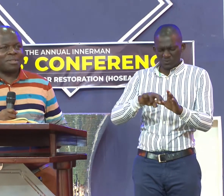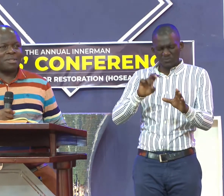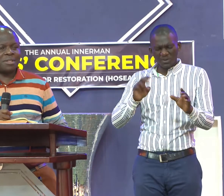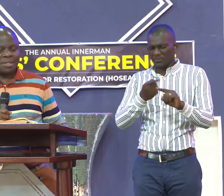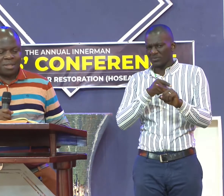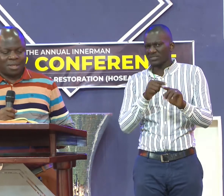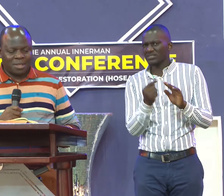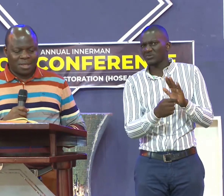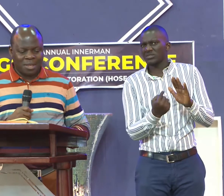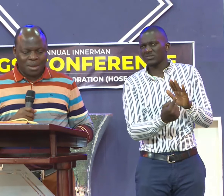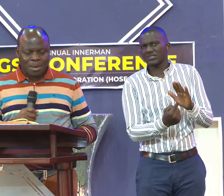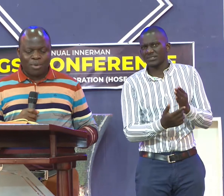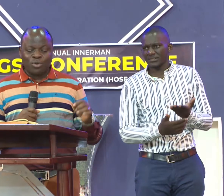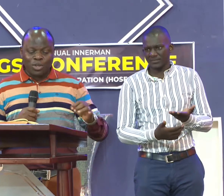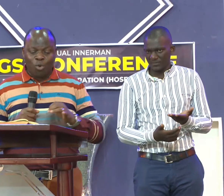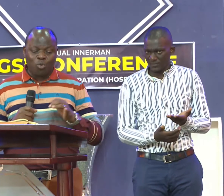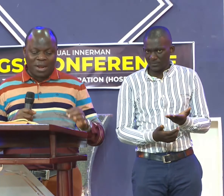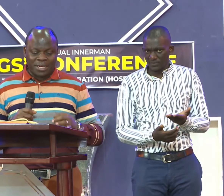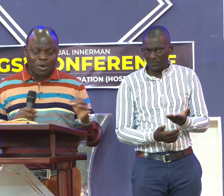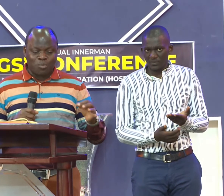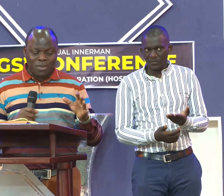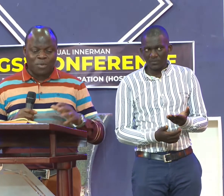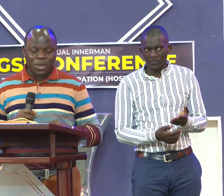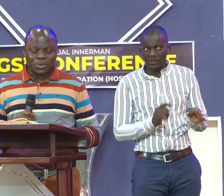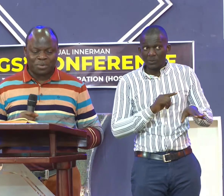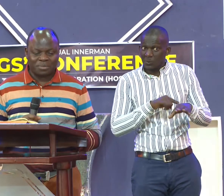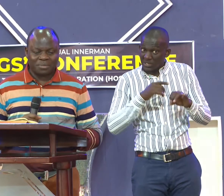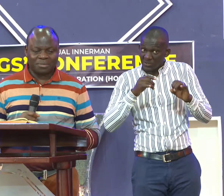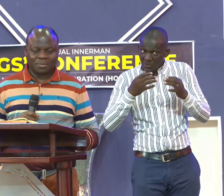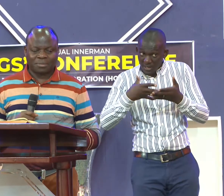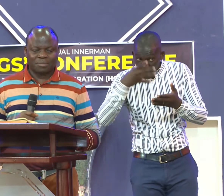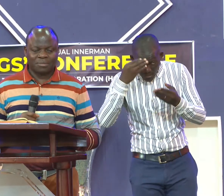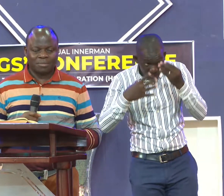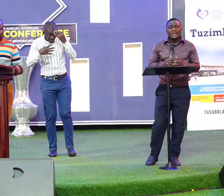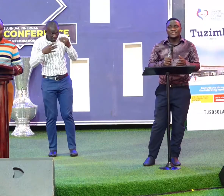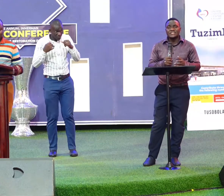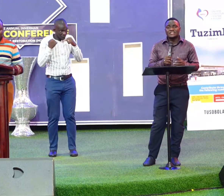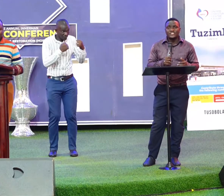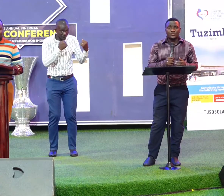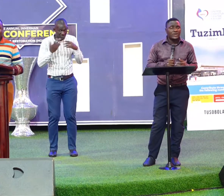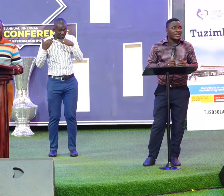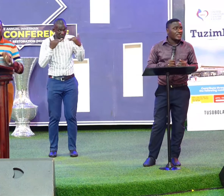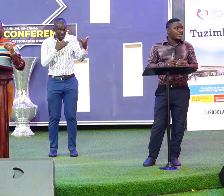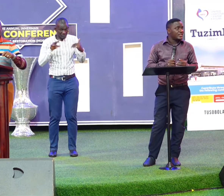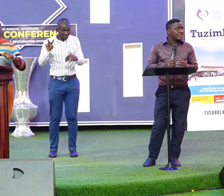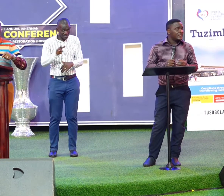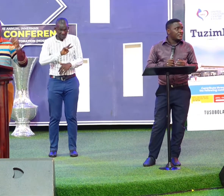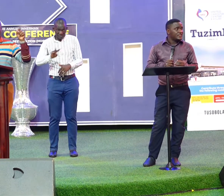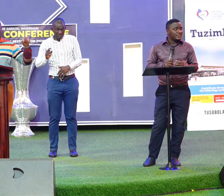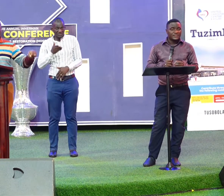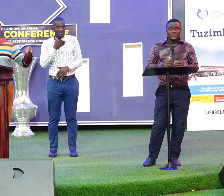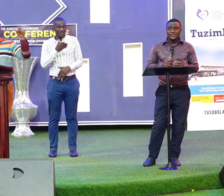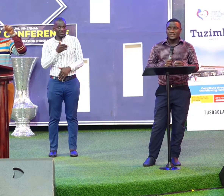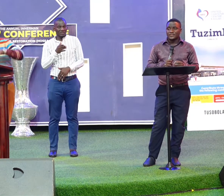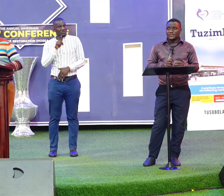to get out of this situation? If you learn to fight your battles in such a way,